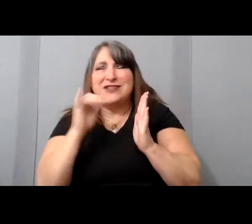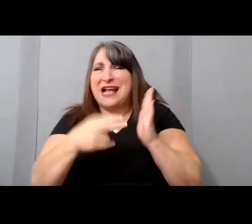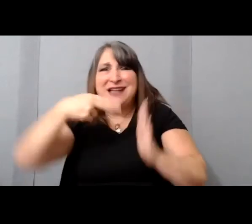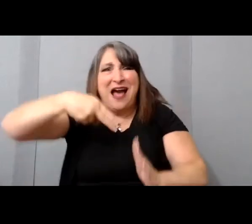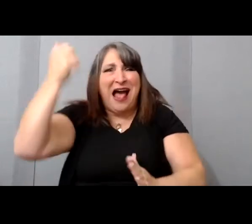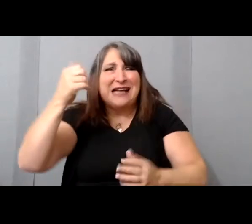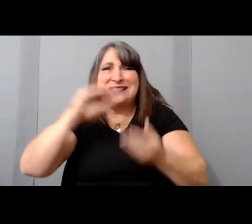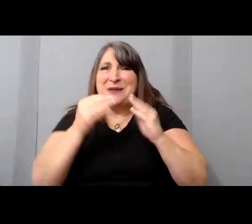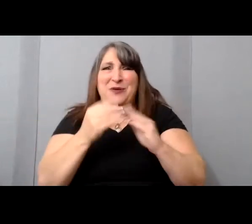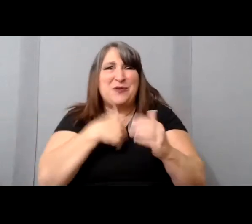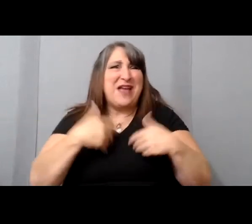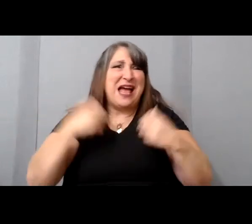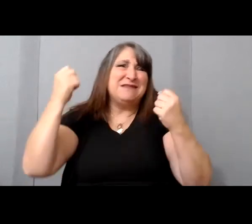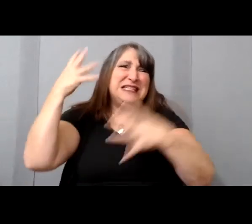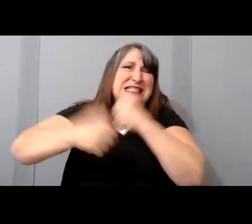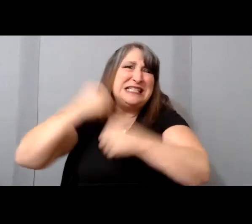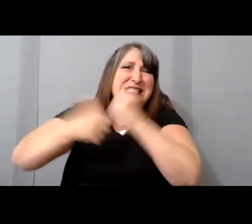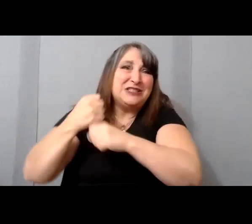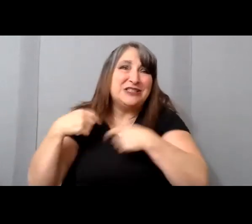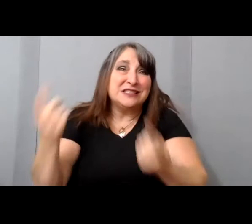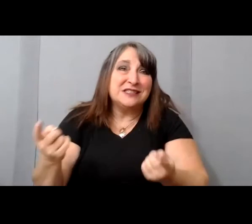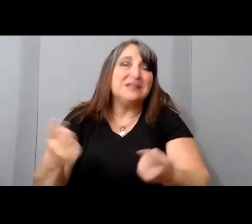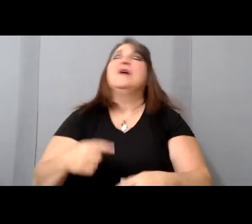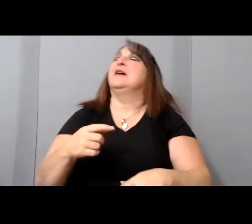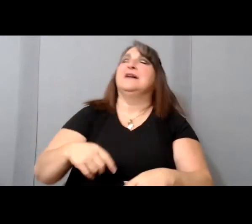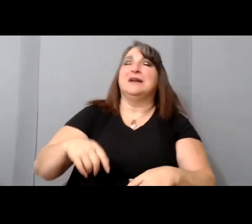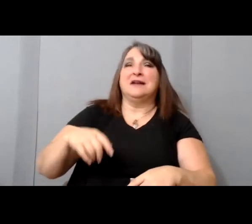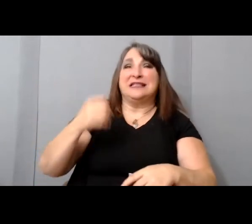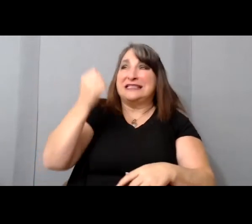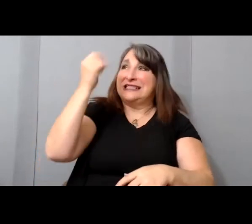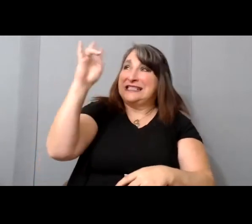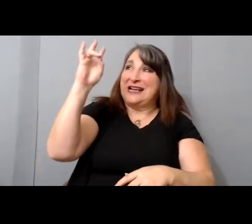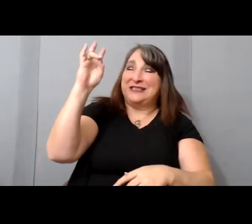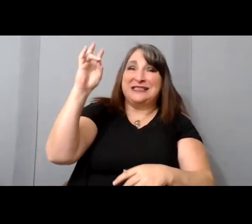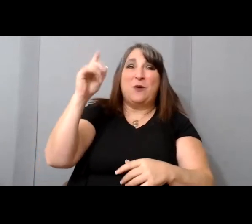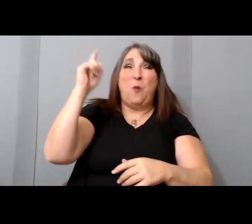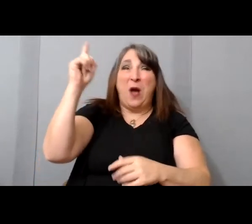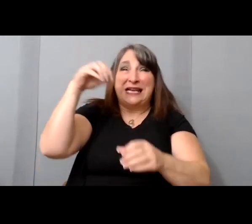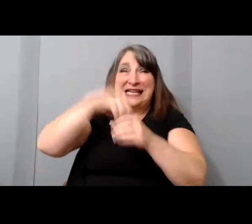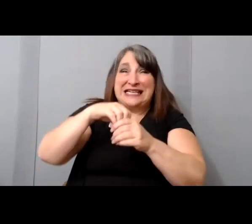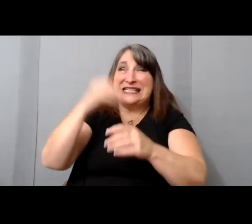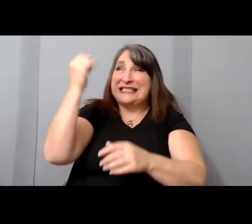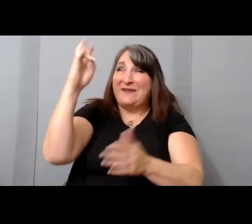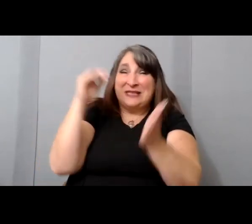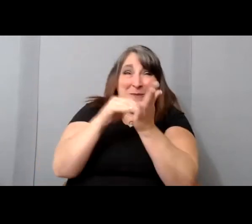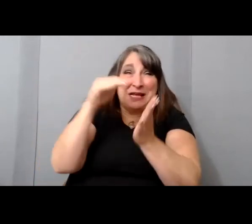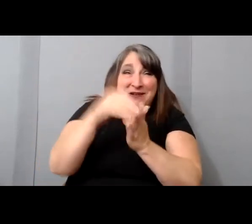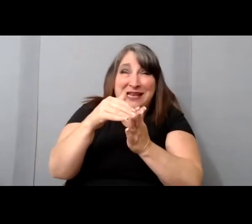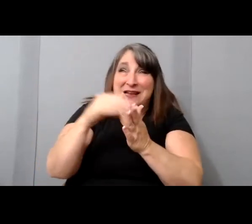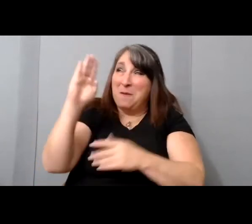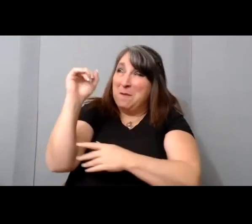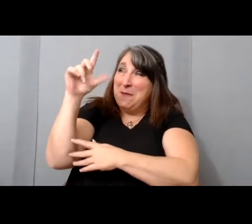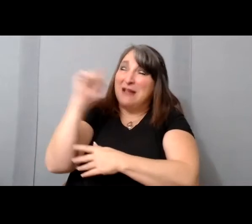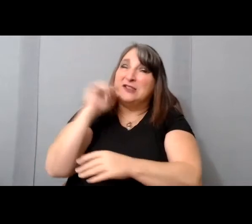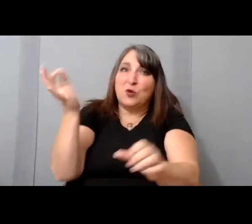decades. More than 17 million ballots were cast this election, and we're still counting the last several, but